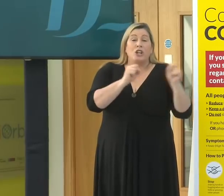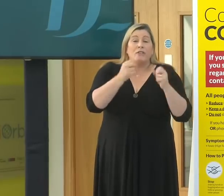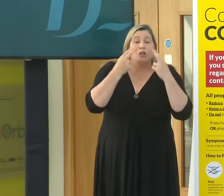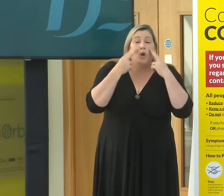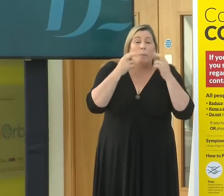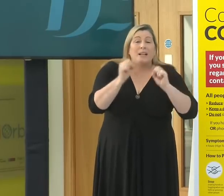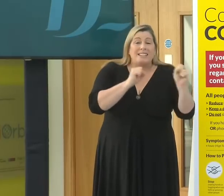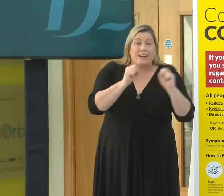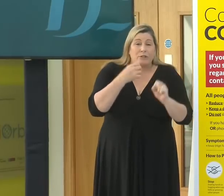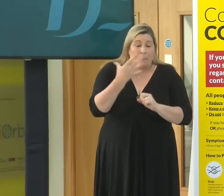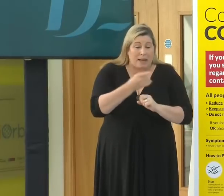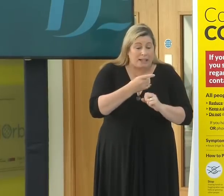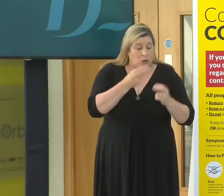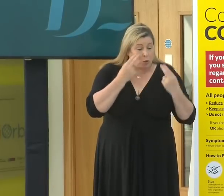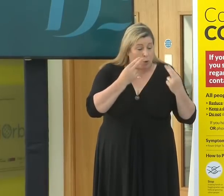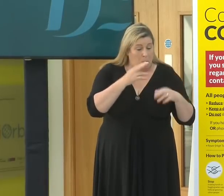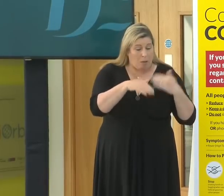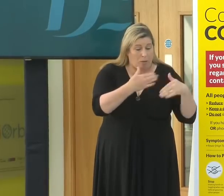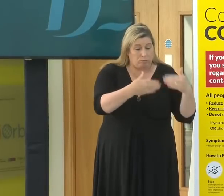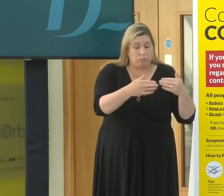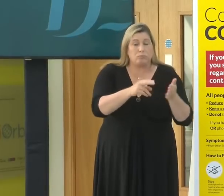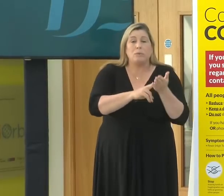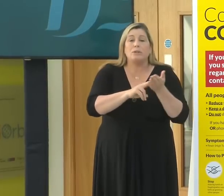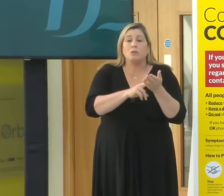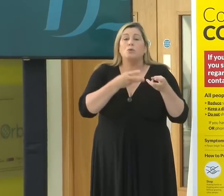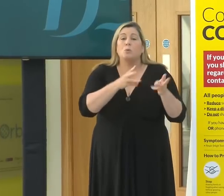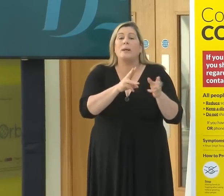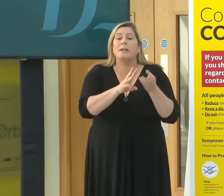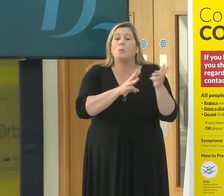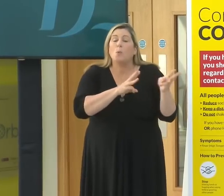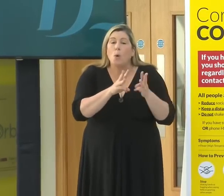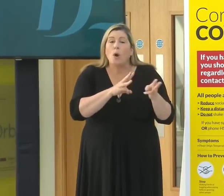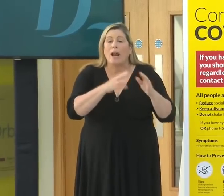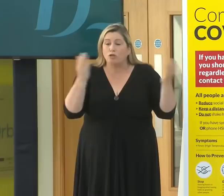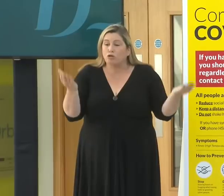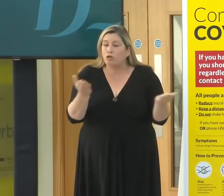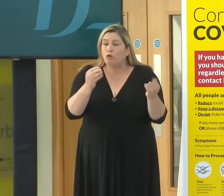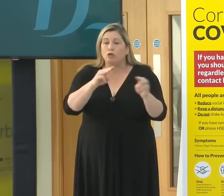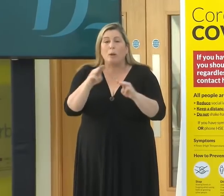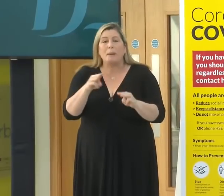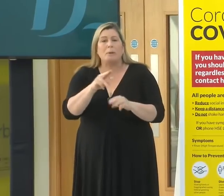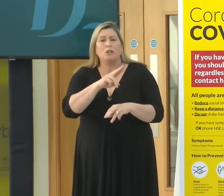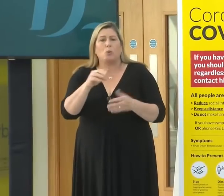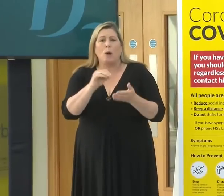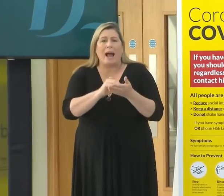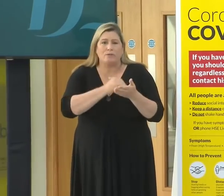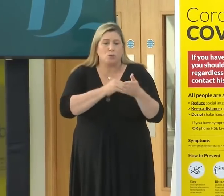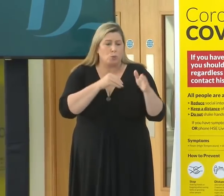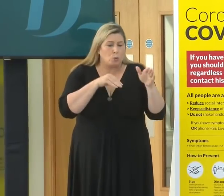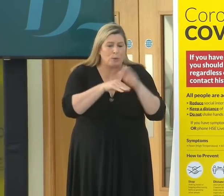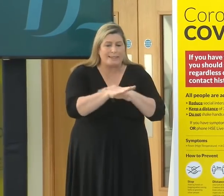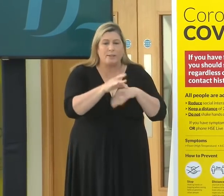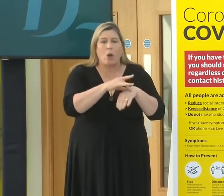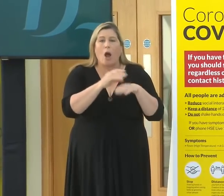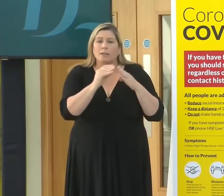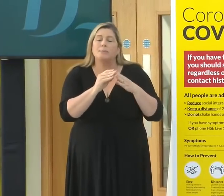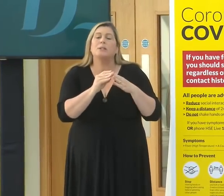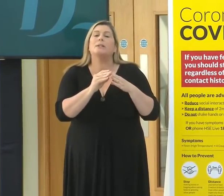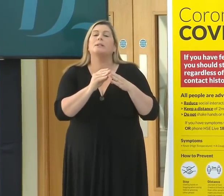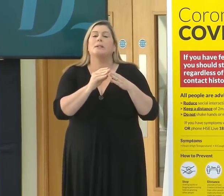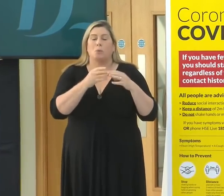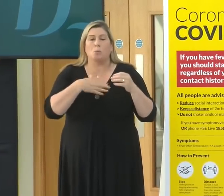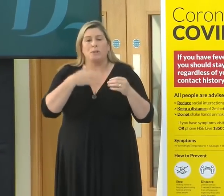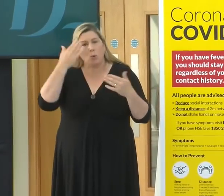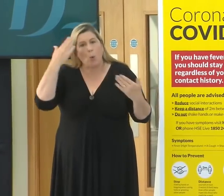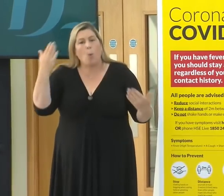that even utilising new ways of working and encouraging people not to have to come to hospital settings, we